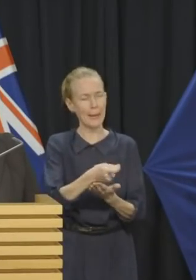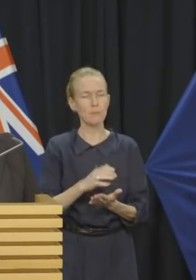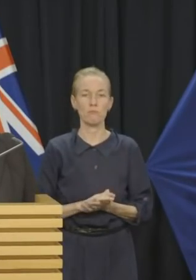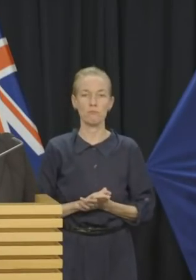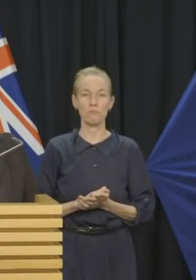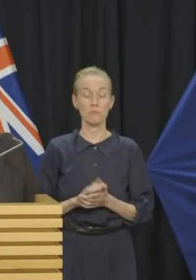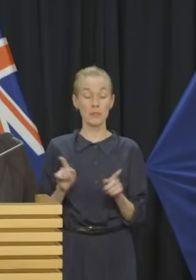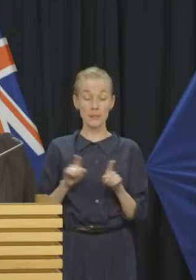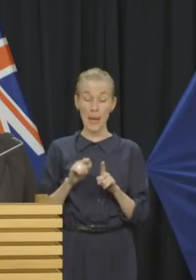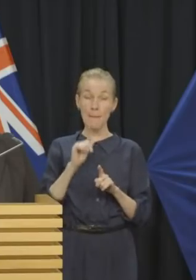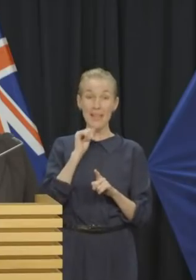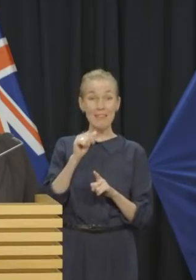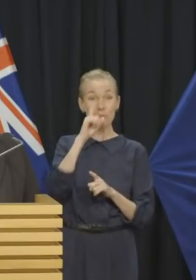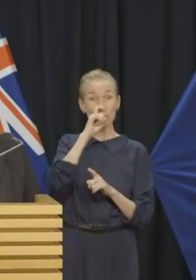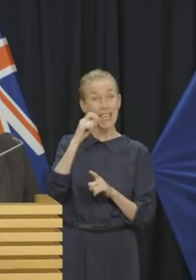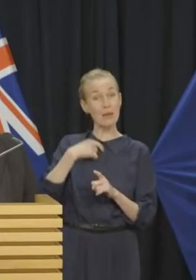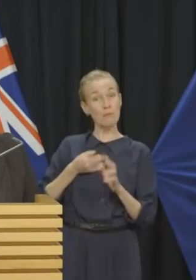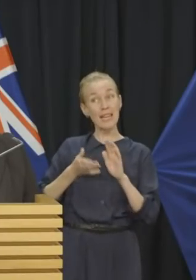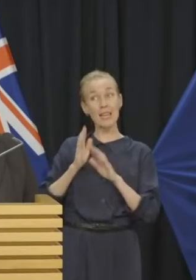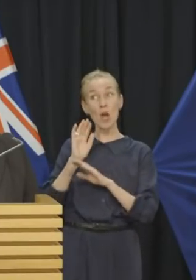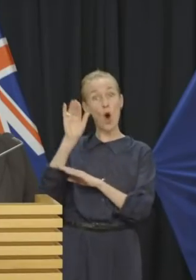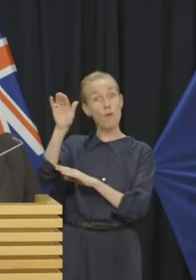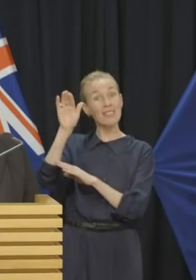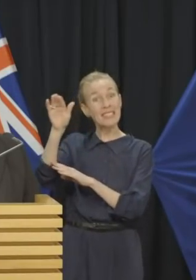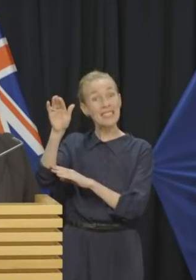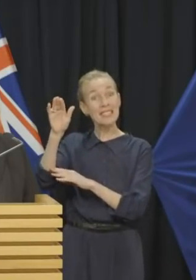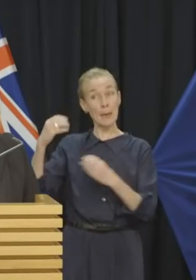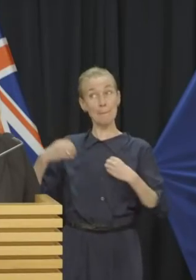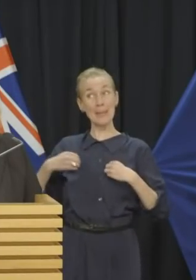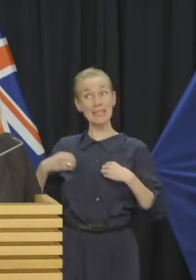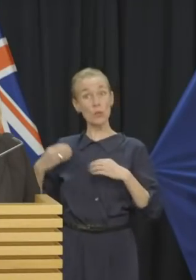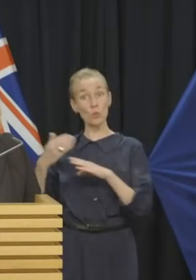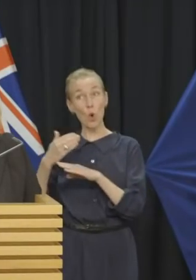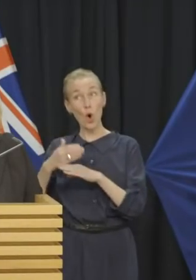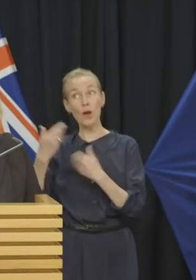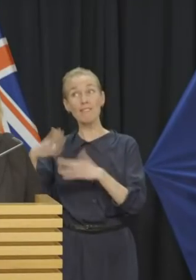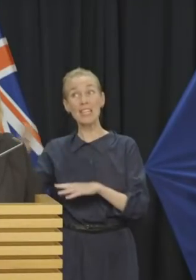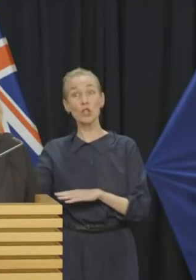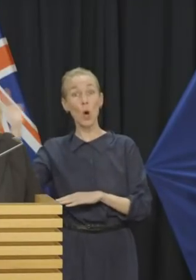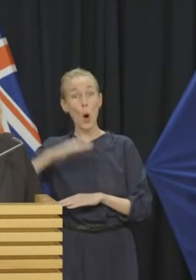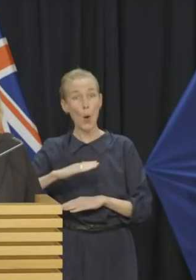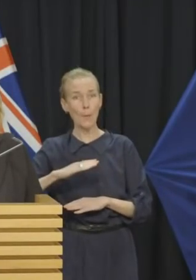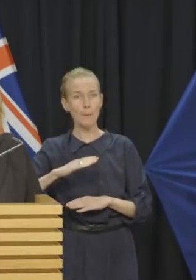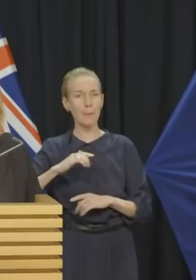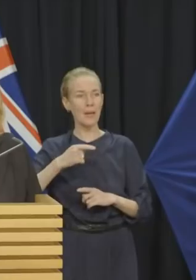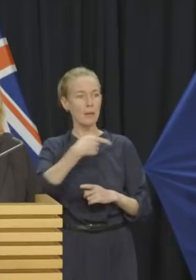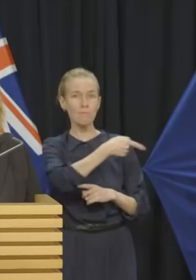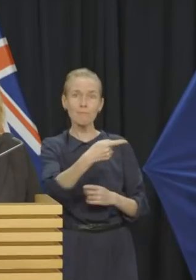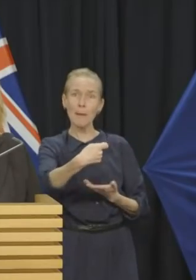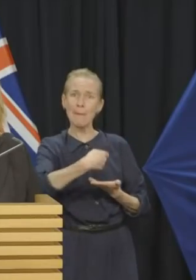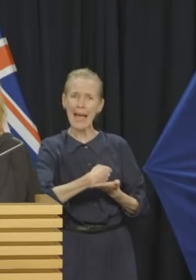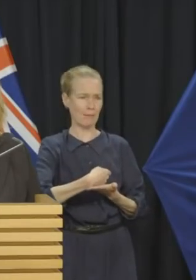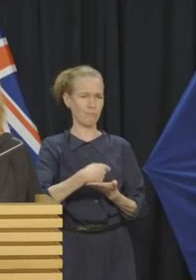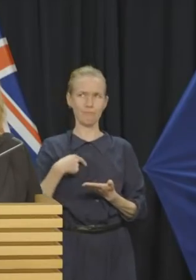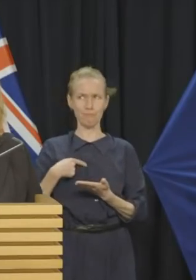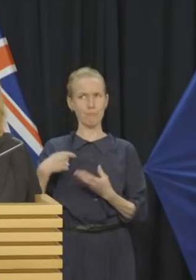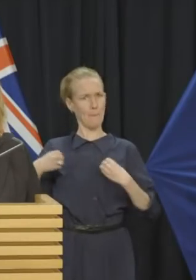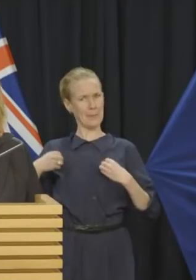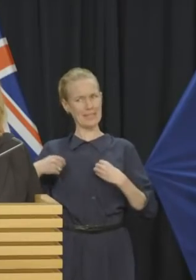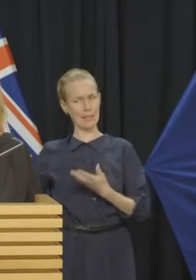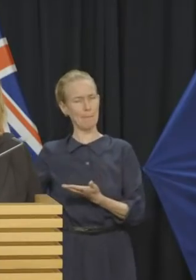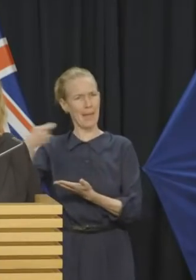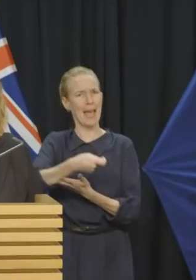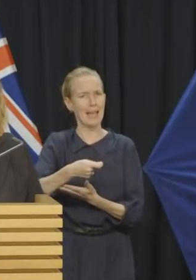should not be the New Zealand taxpayer who is picking up the bill for that. If we're having people, New Zealanders who are returning home essentially for